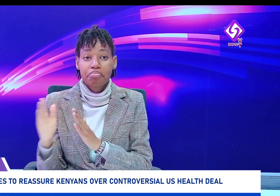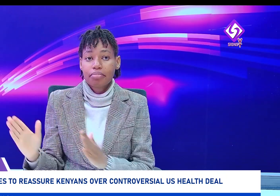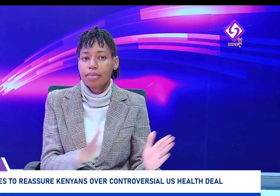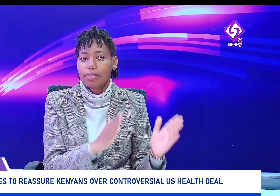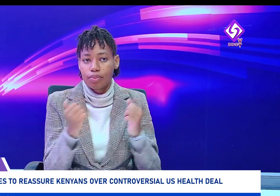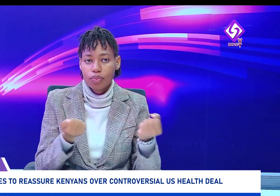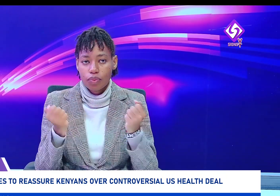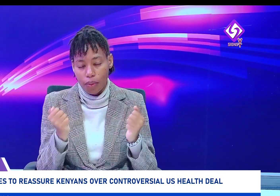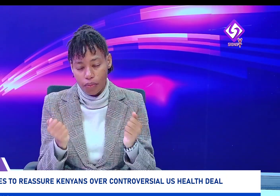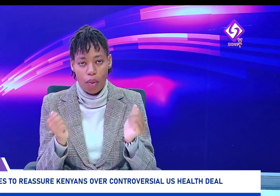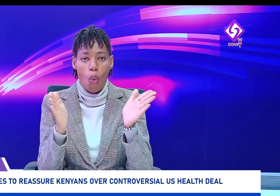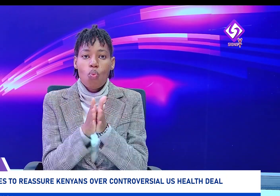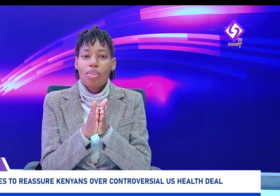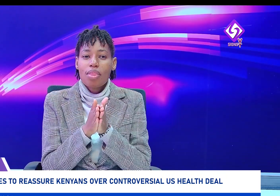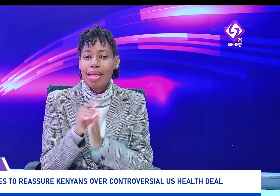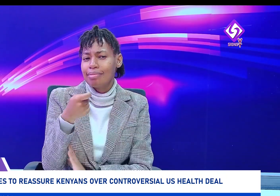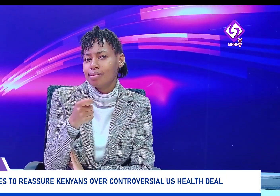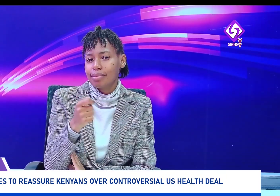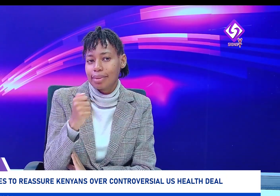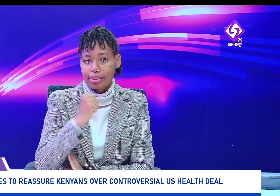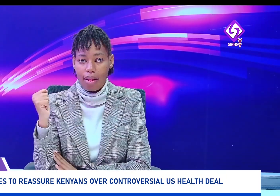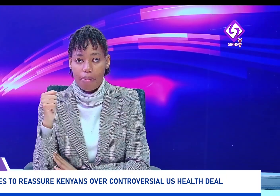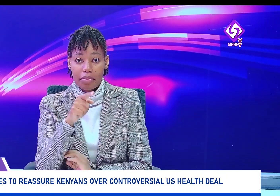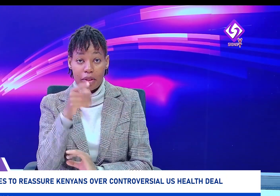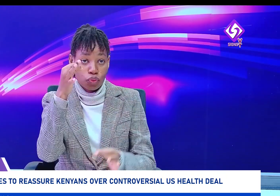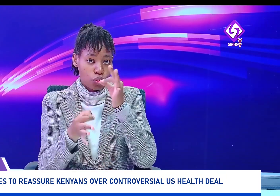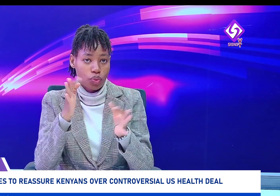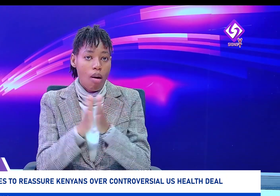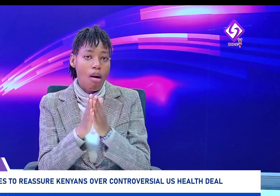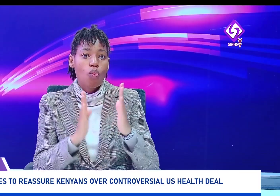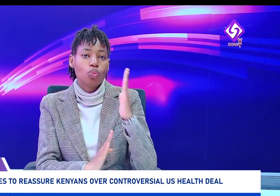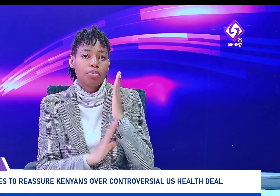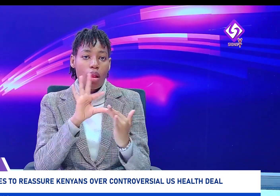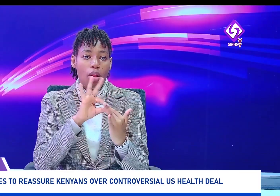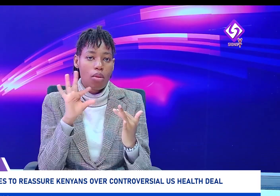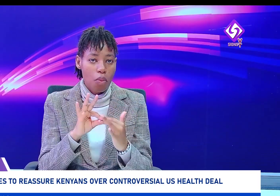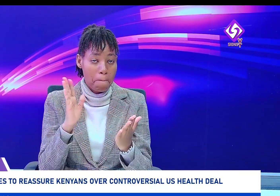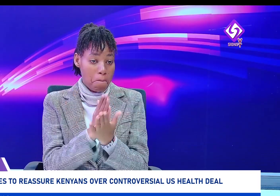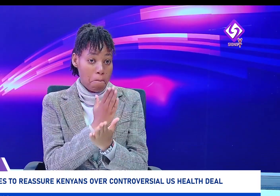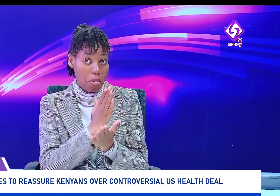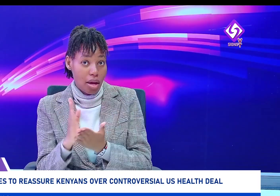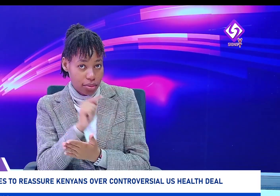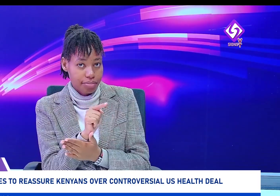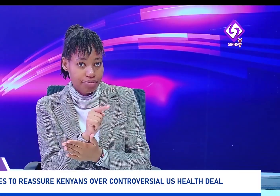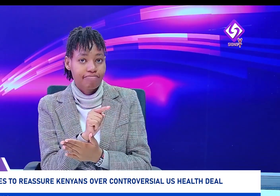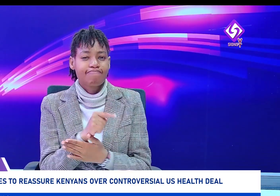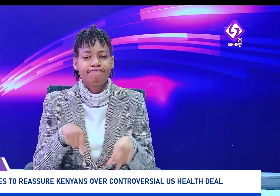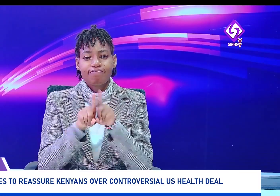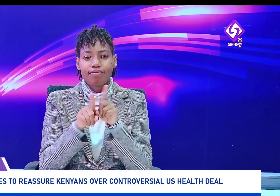robust engagement with key stakeholders in the justice and security sectors as part of its